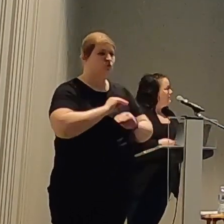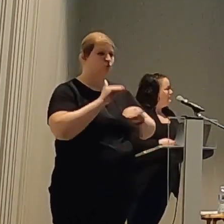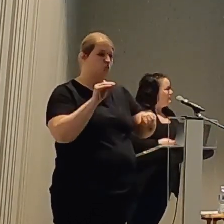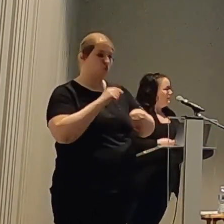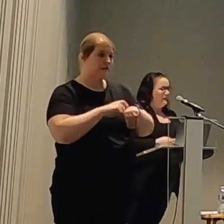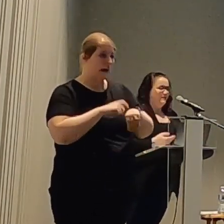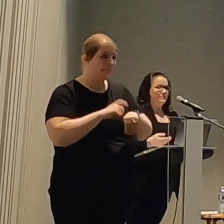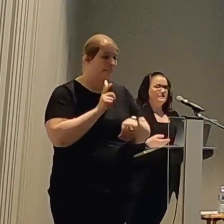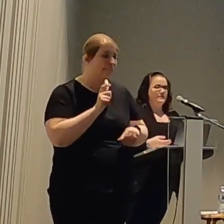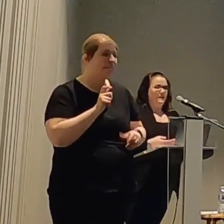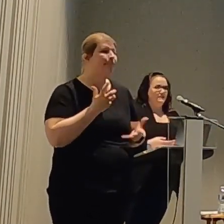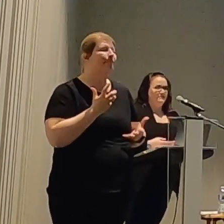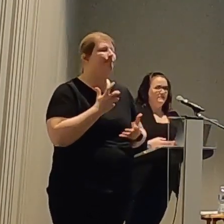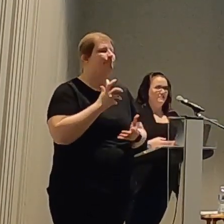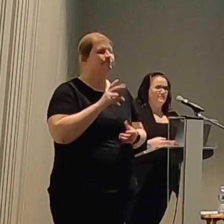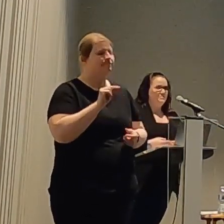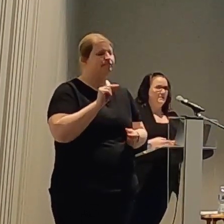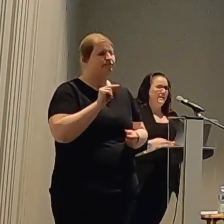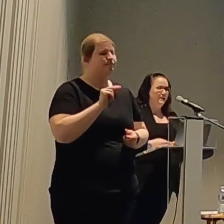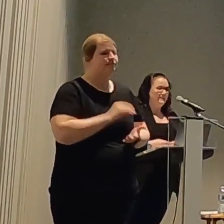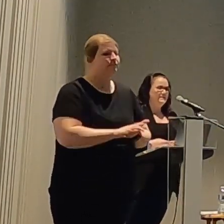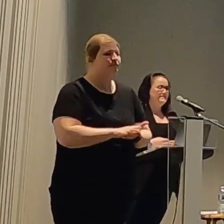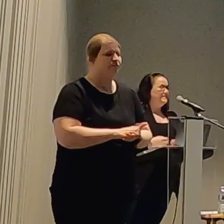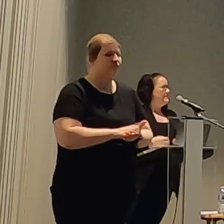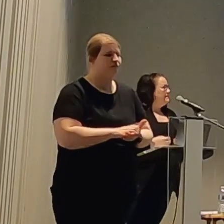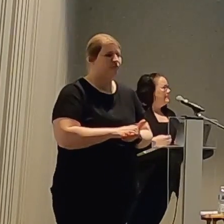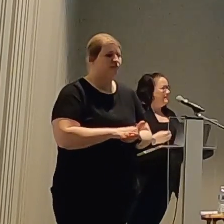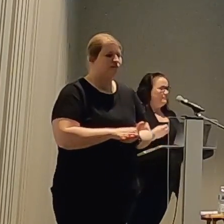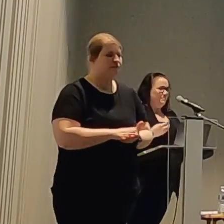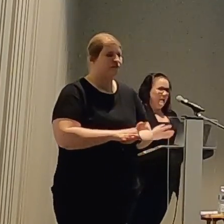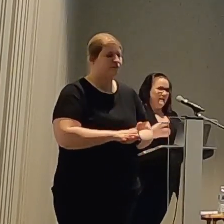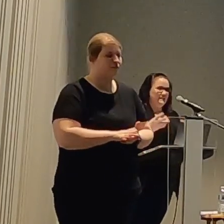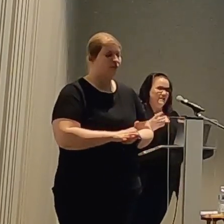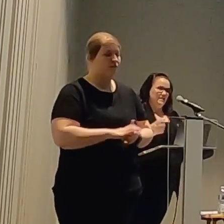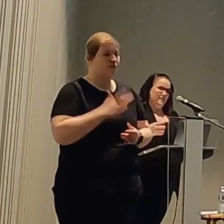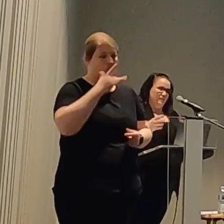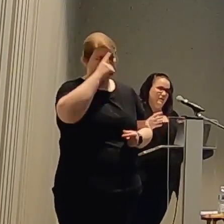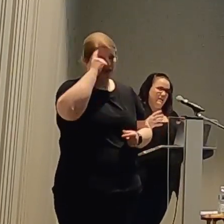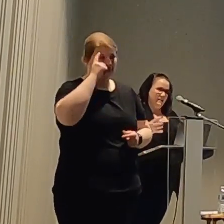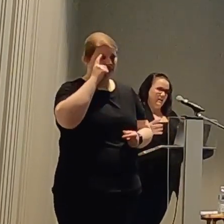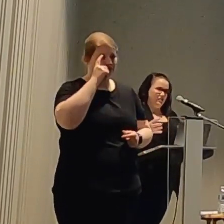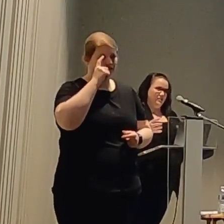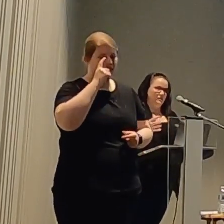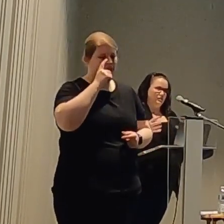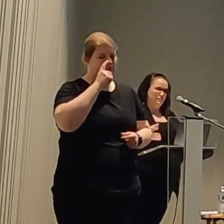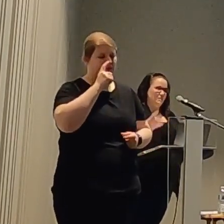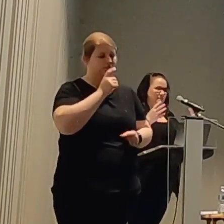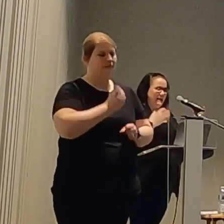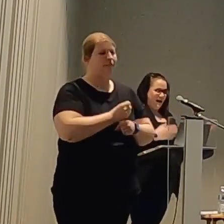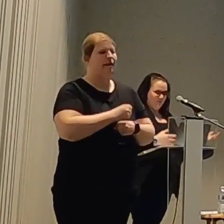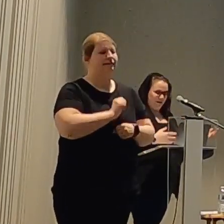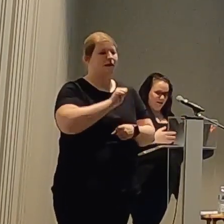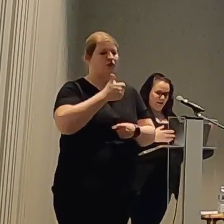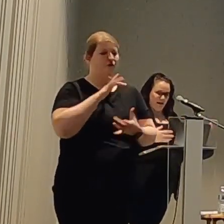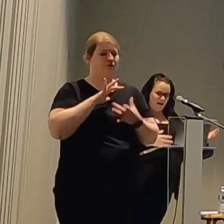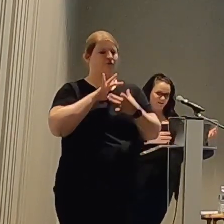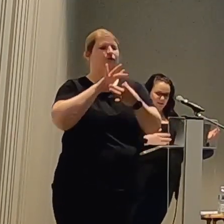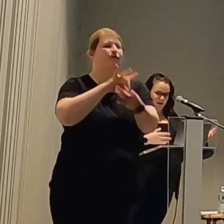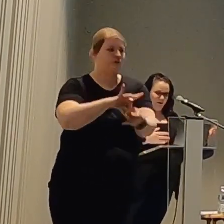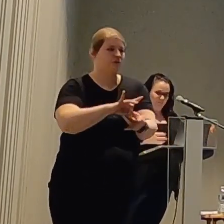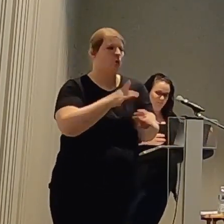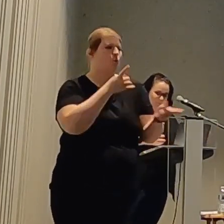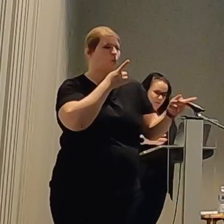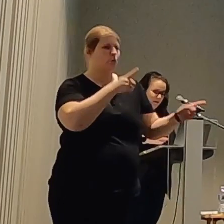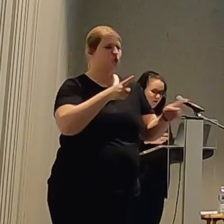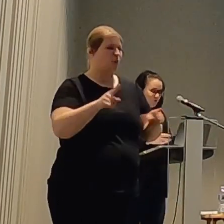time. And it wasn't that. It was because it makes another connection to what was happening at